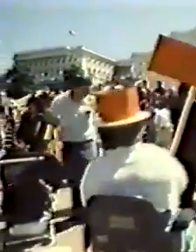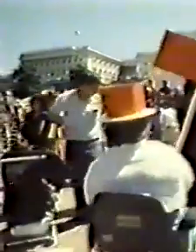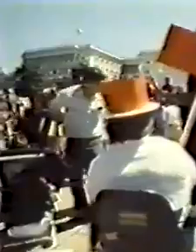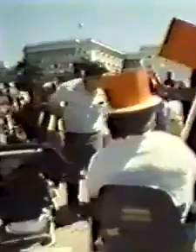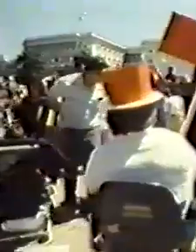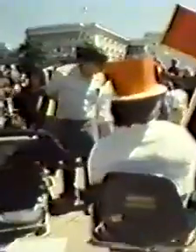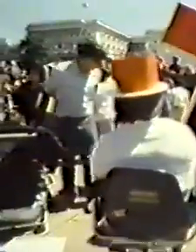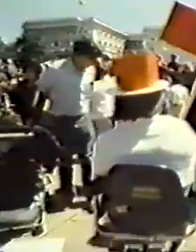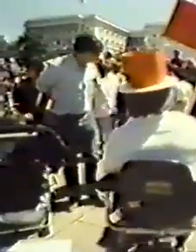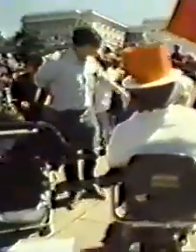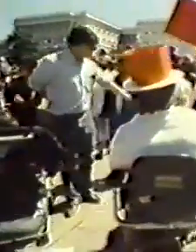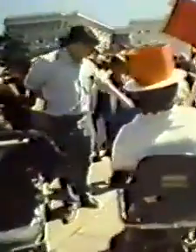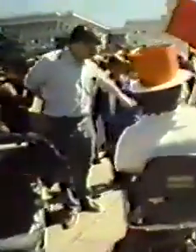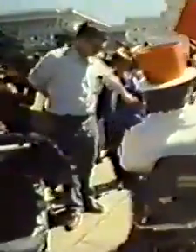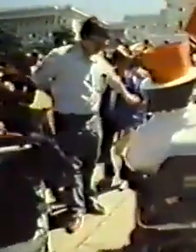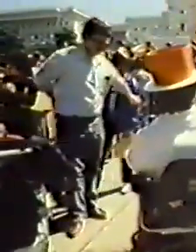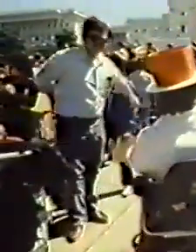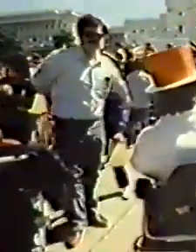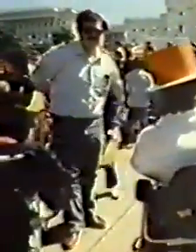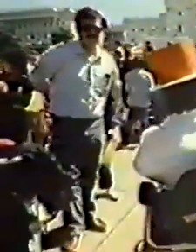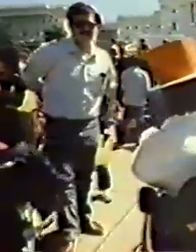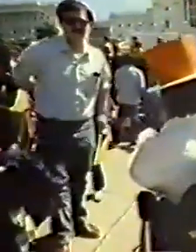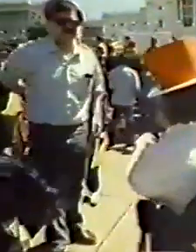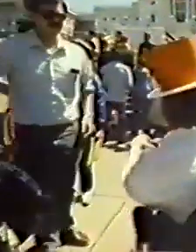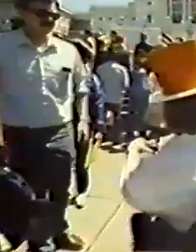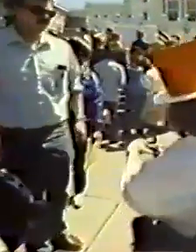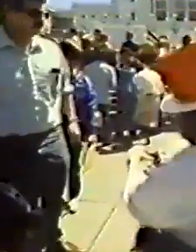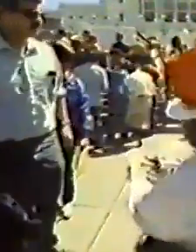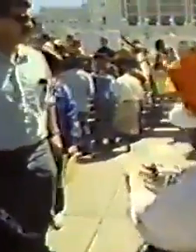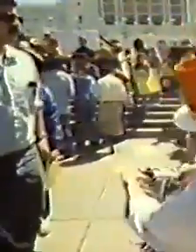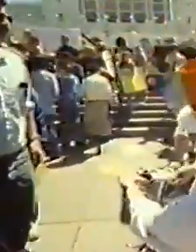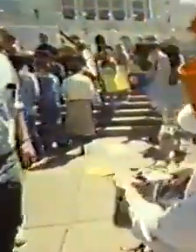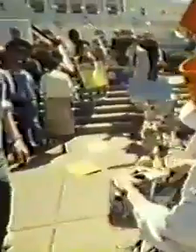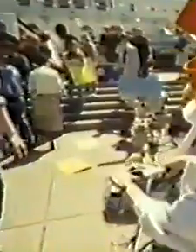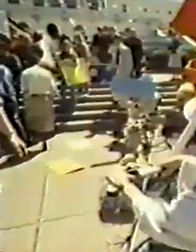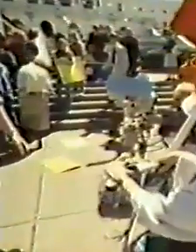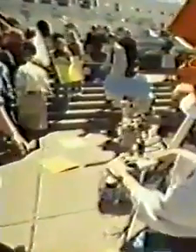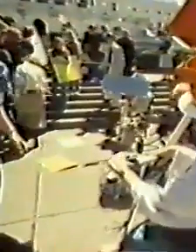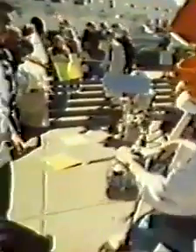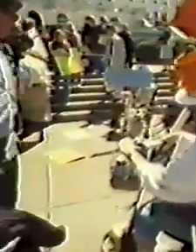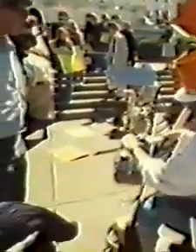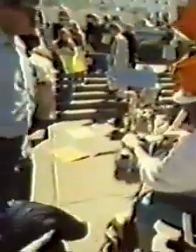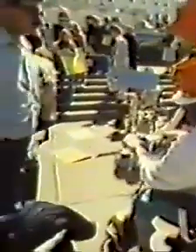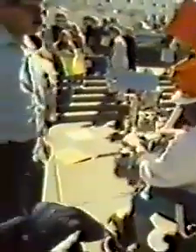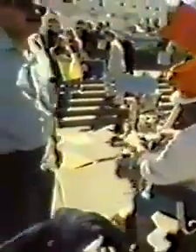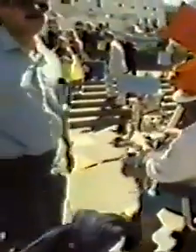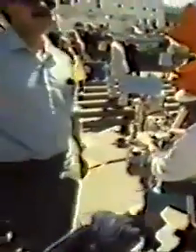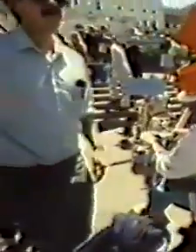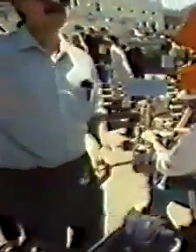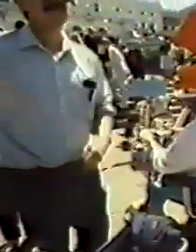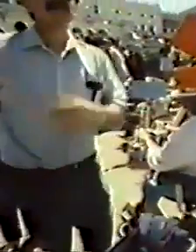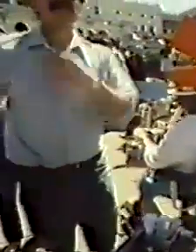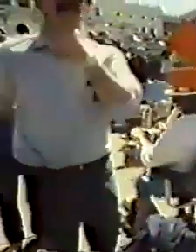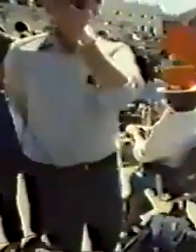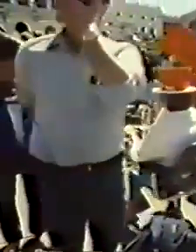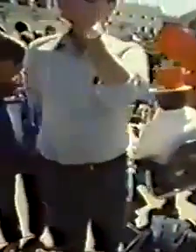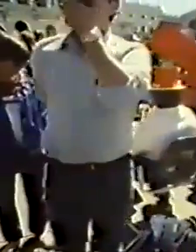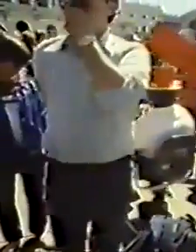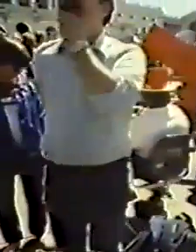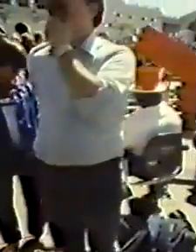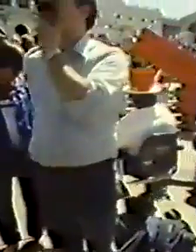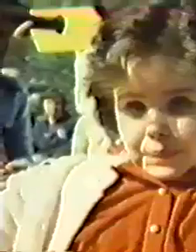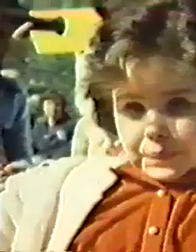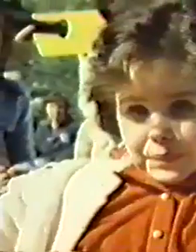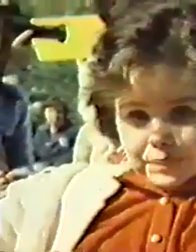cuts? Everything we can think of, especially that are theatrical and that help remind people of our